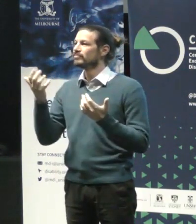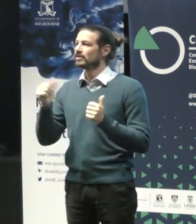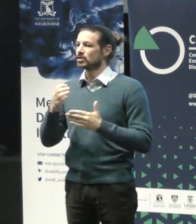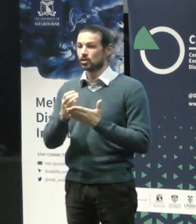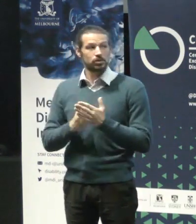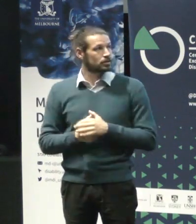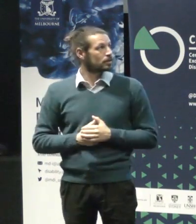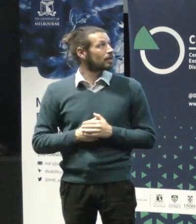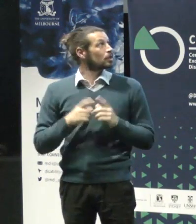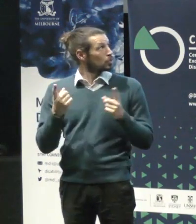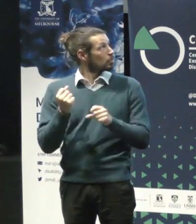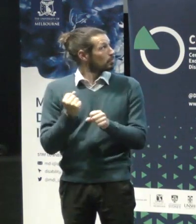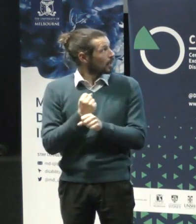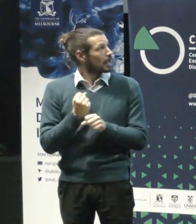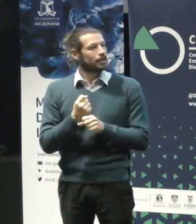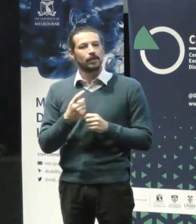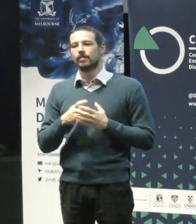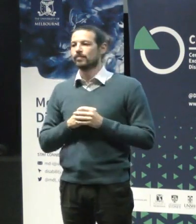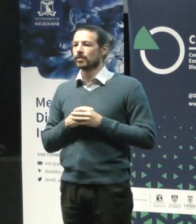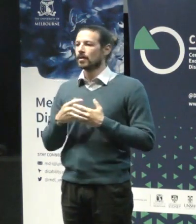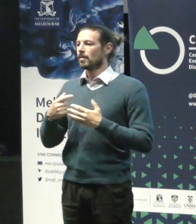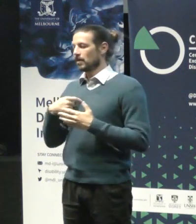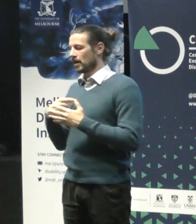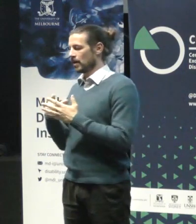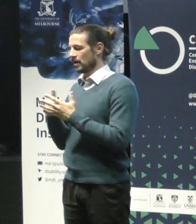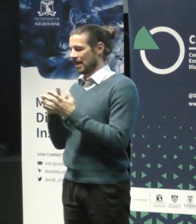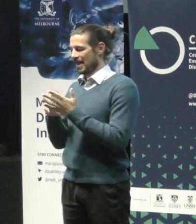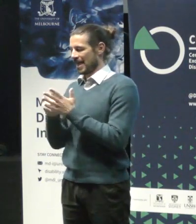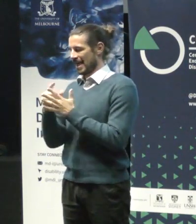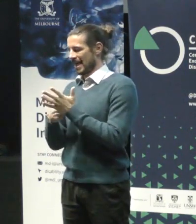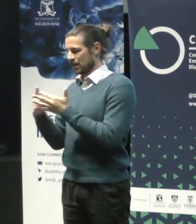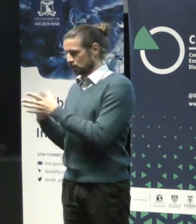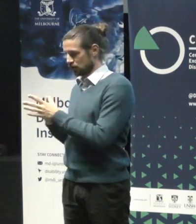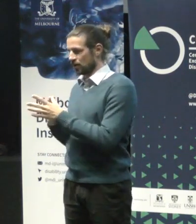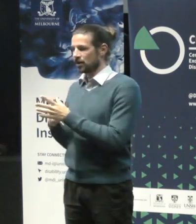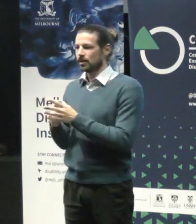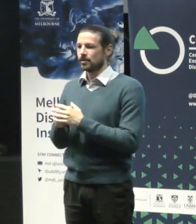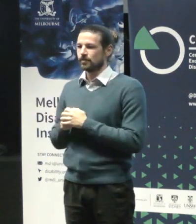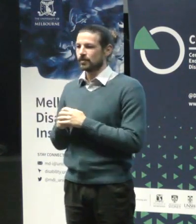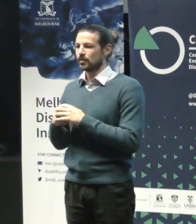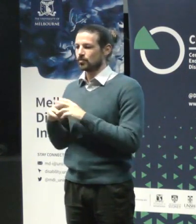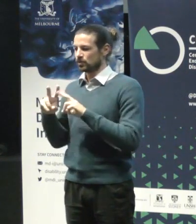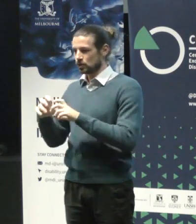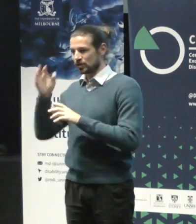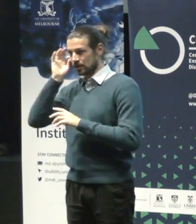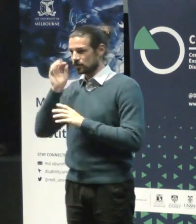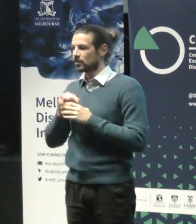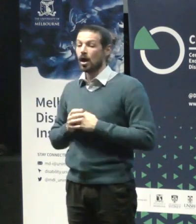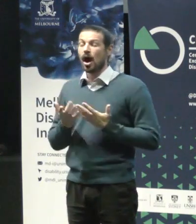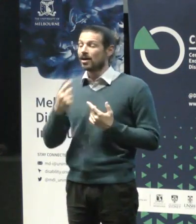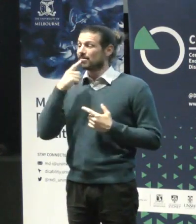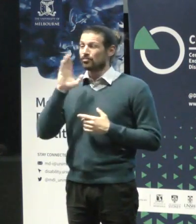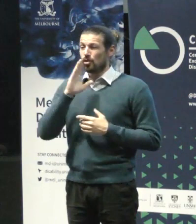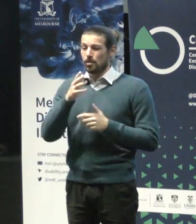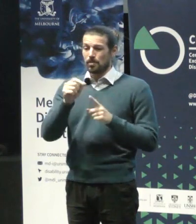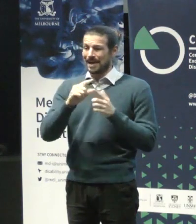Social Research Council, and Tom and Andrea, my co-participants. And as I say, personal assistance works.